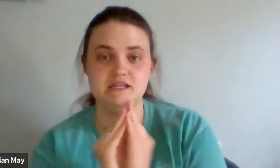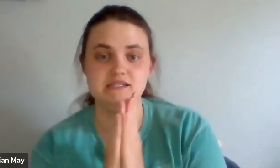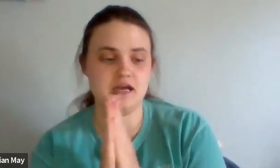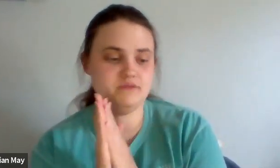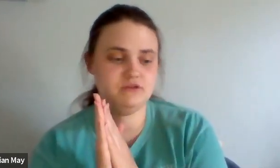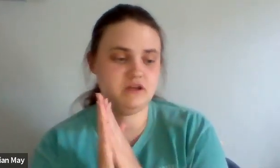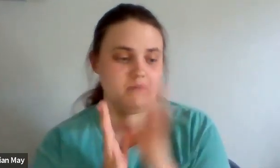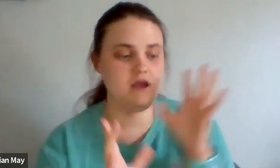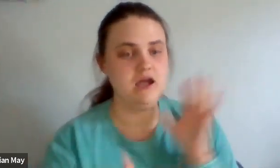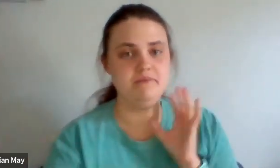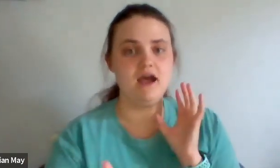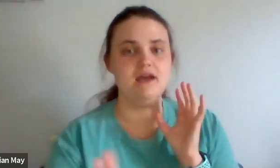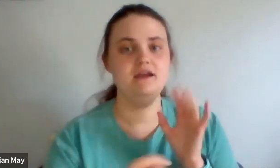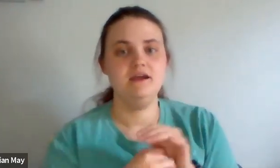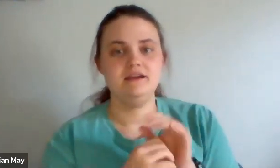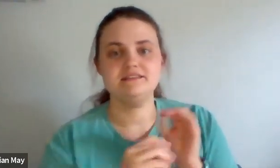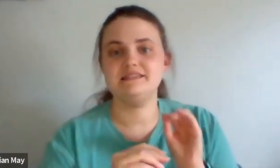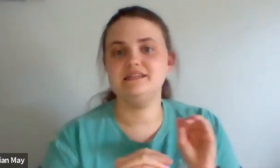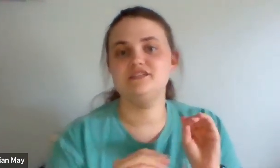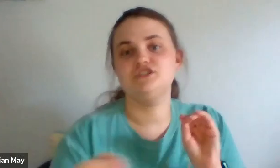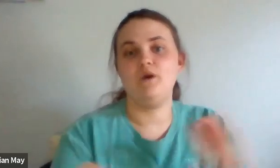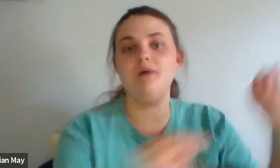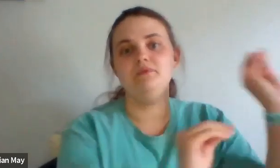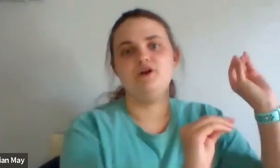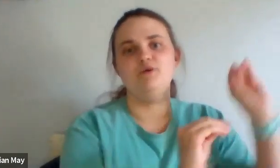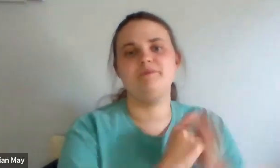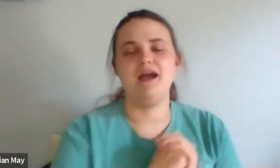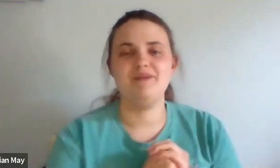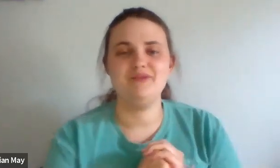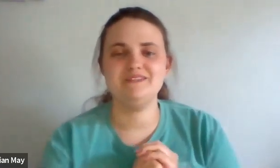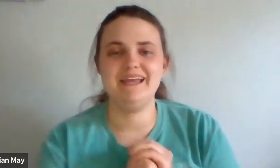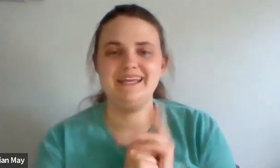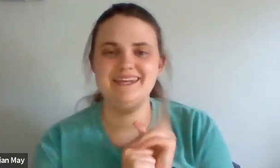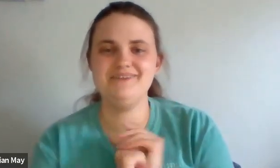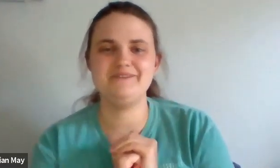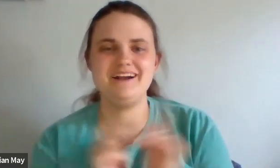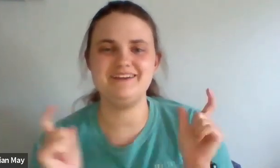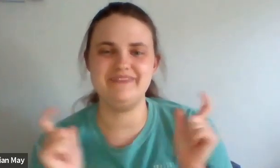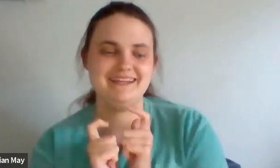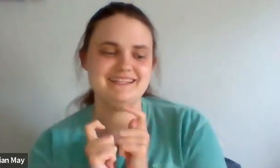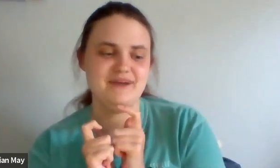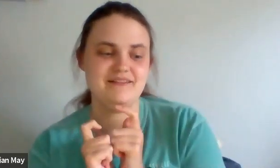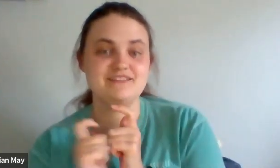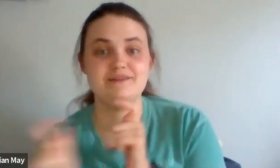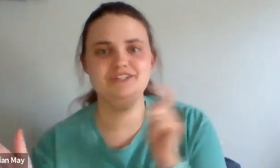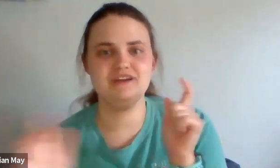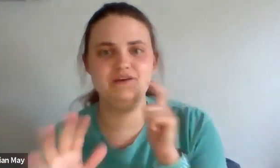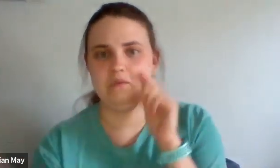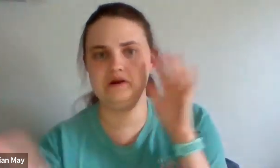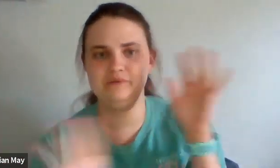because I was doing it on my iPad because that's easier to upload, but my iPad was like, no, we're not going to make it any smaller. So I'm going to try to work with